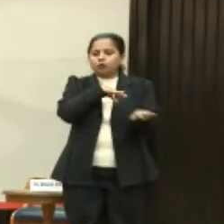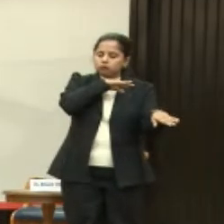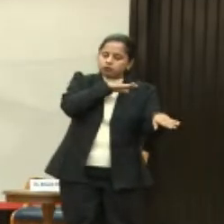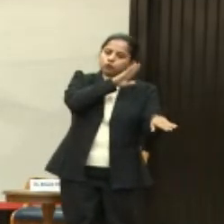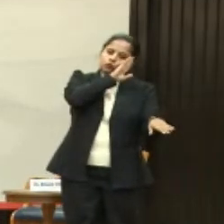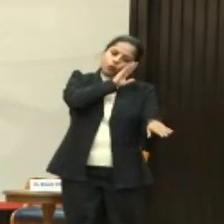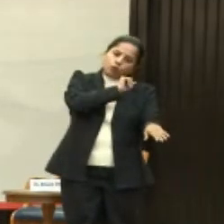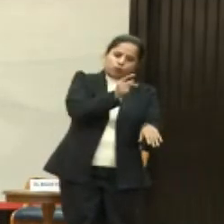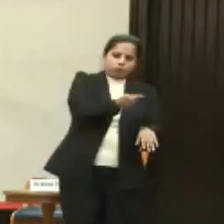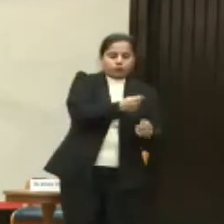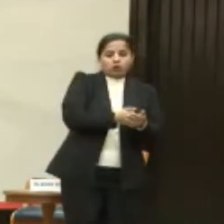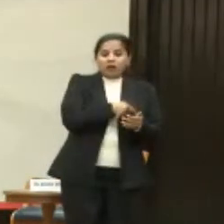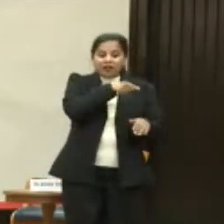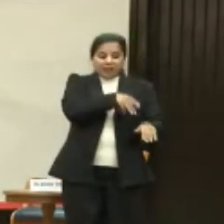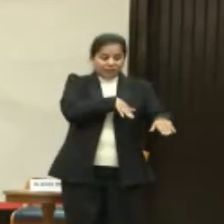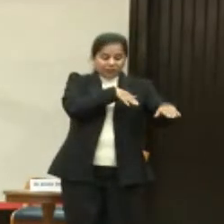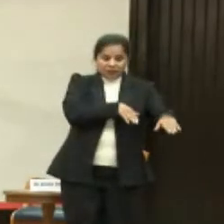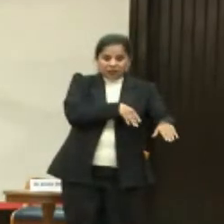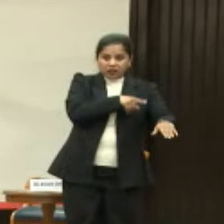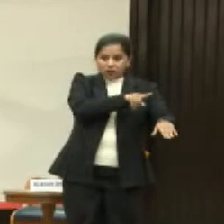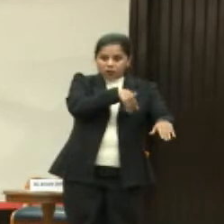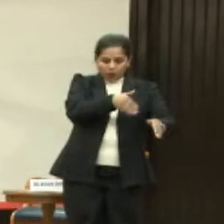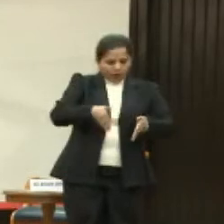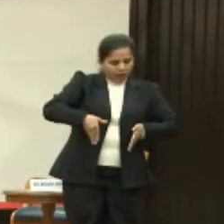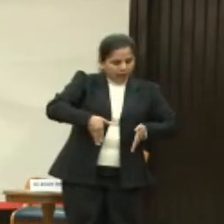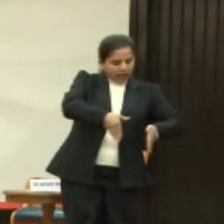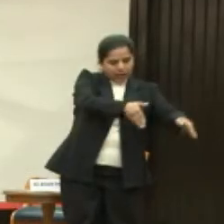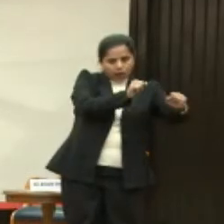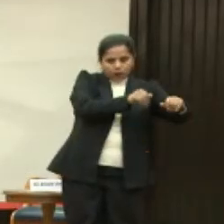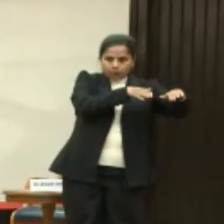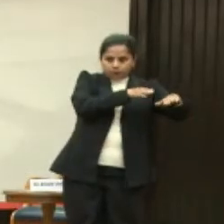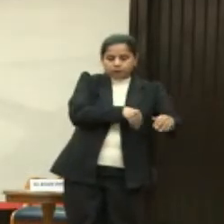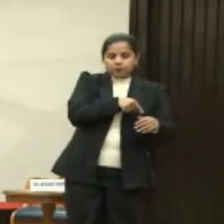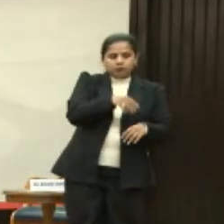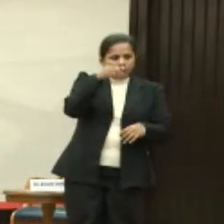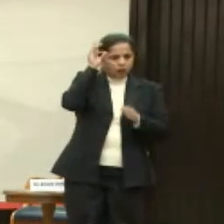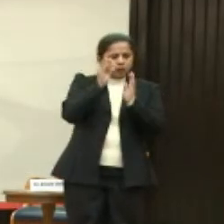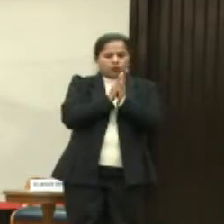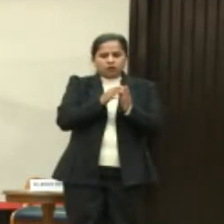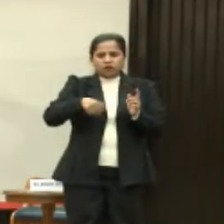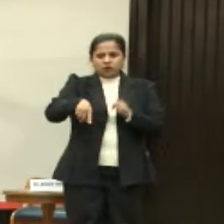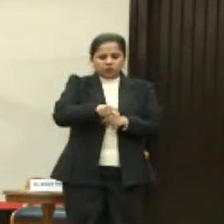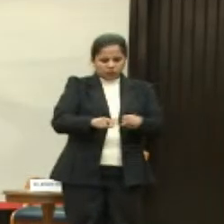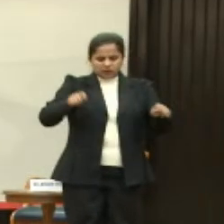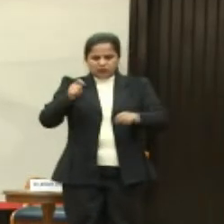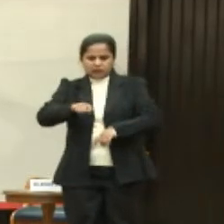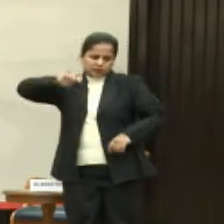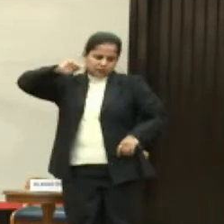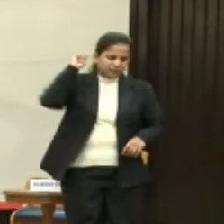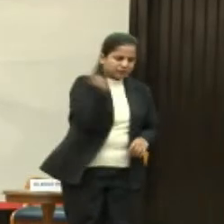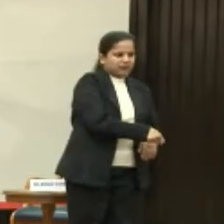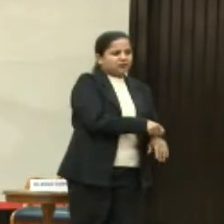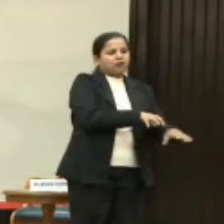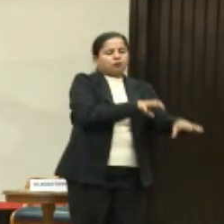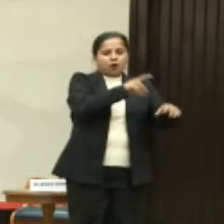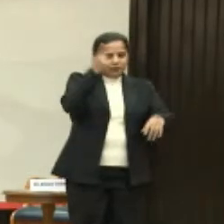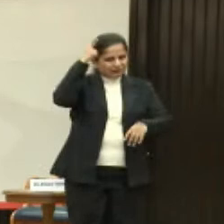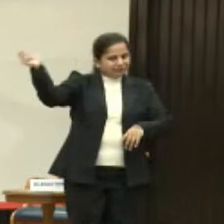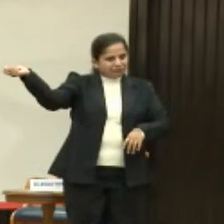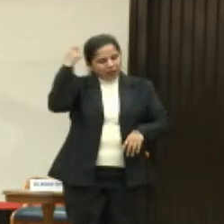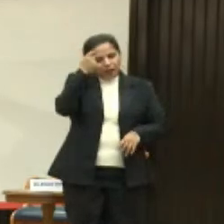The dog was in the Brahmana's path. So the Brahmana picked up his stick and beat the dog on the head.